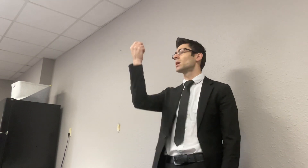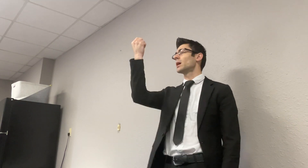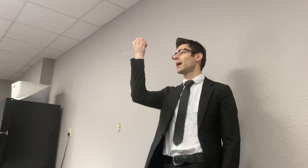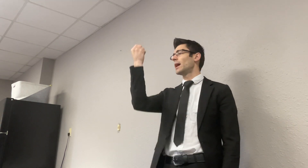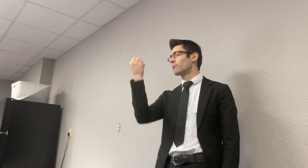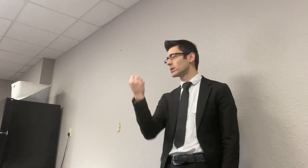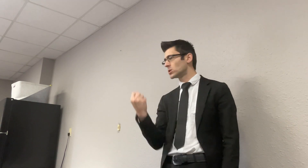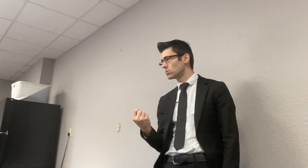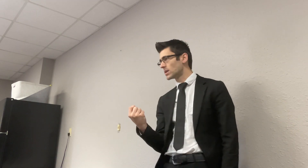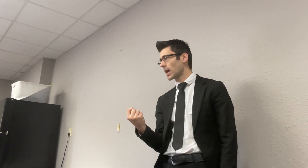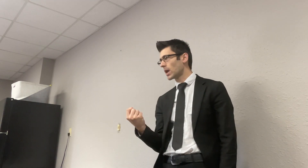every Tuesday,